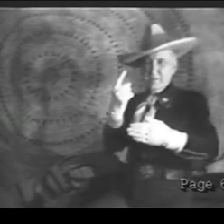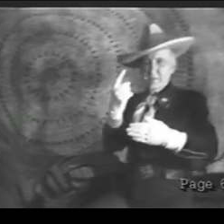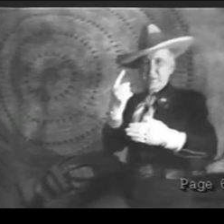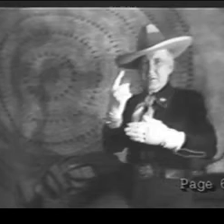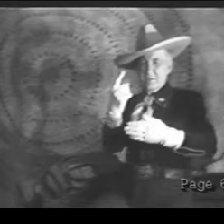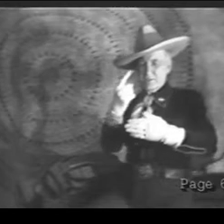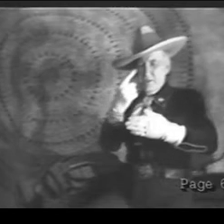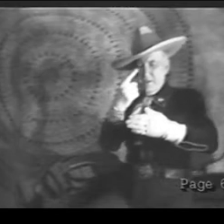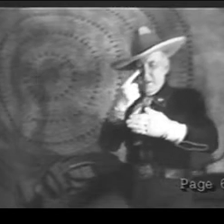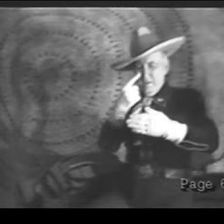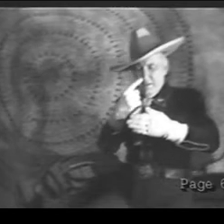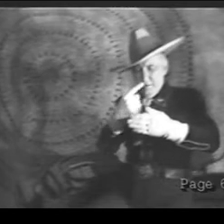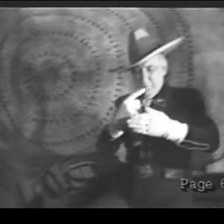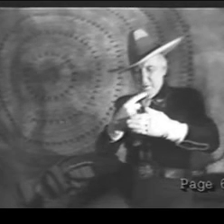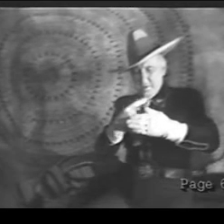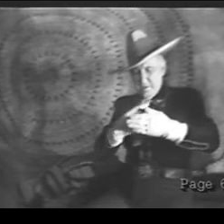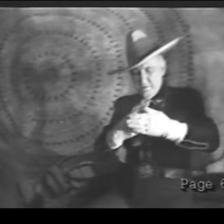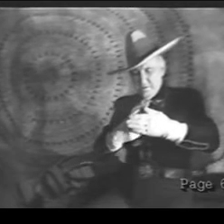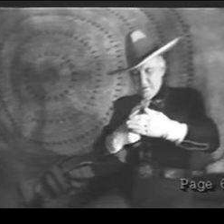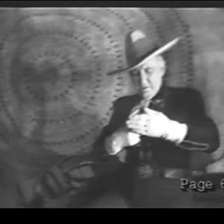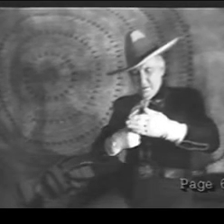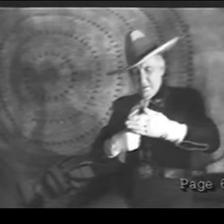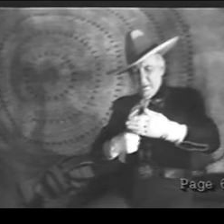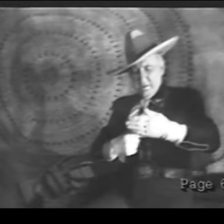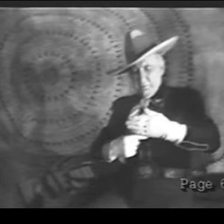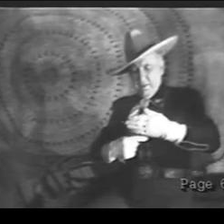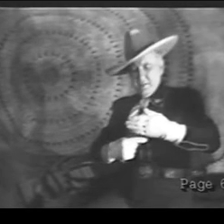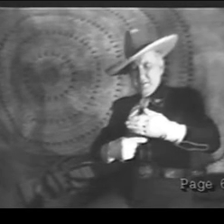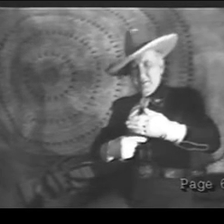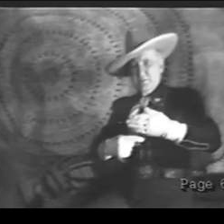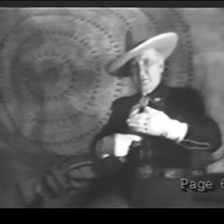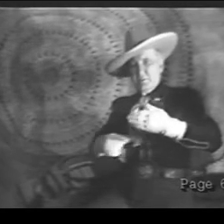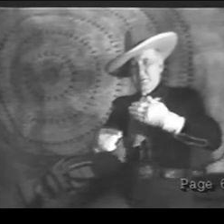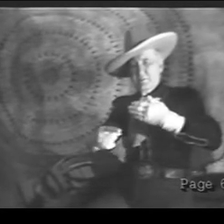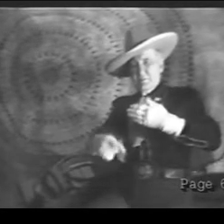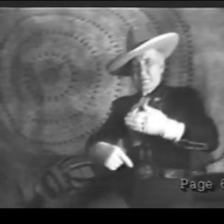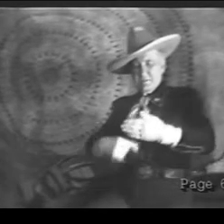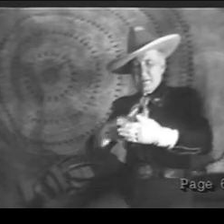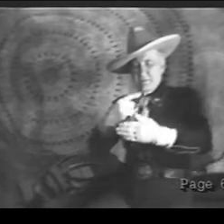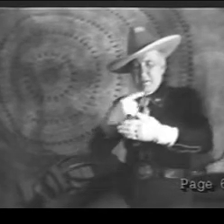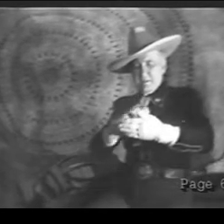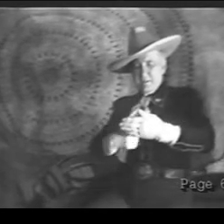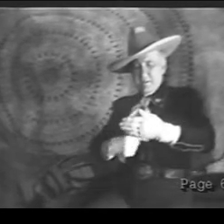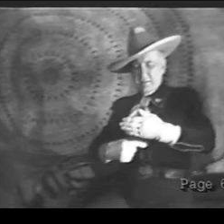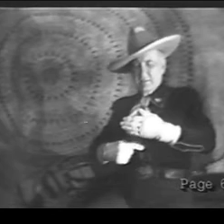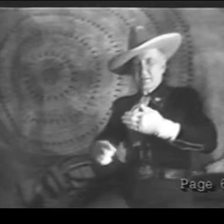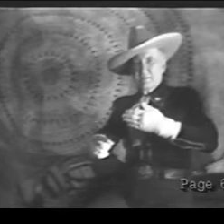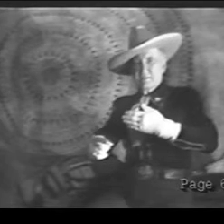index finger of his right hand and bring it down and pass it under the left hand like that. He's